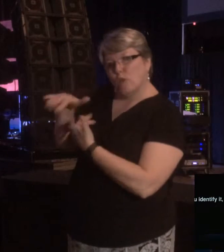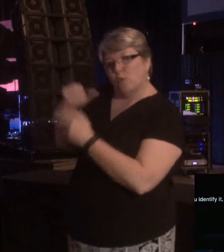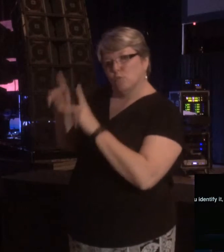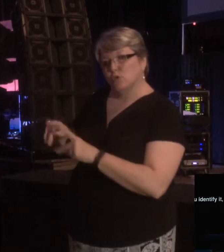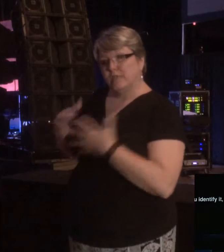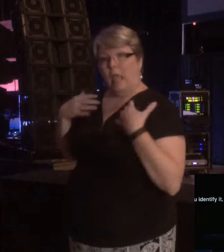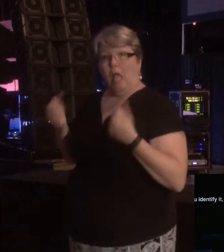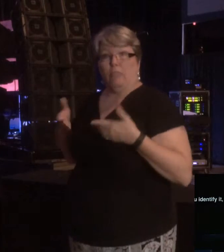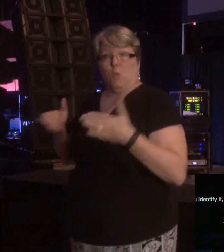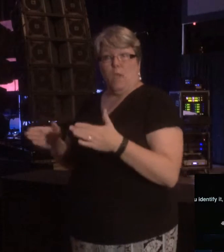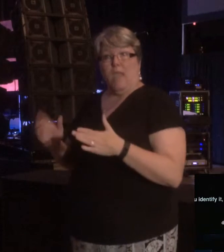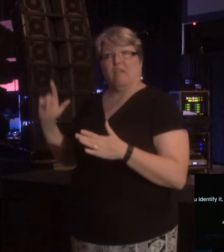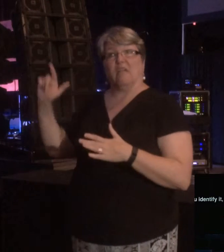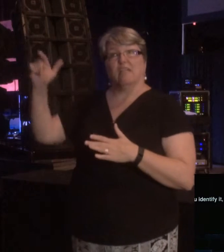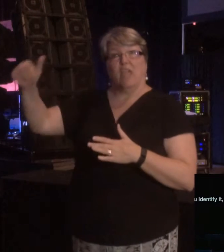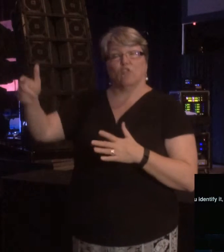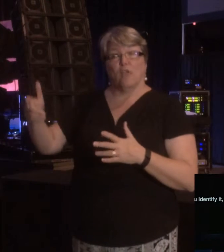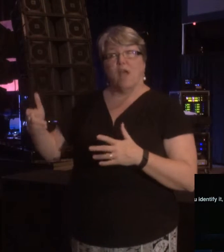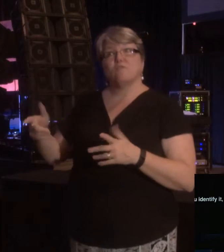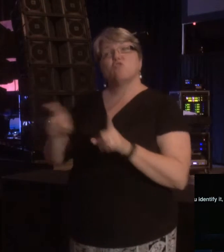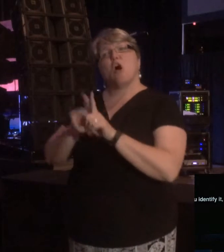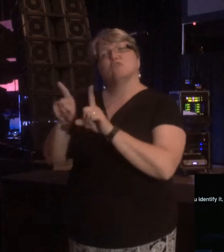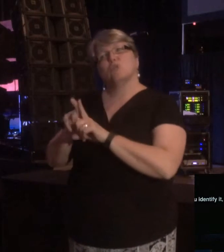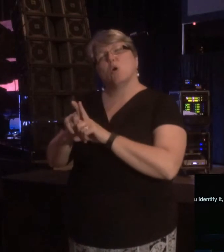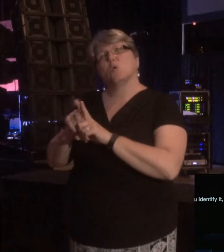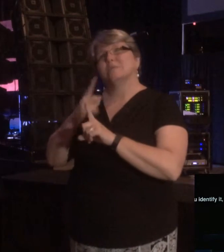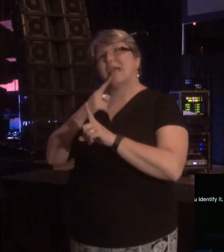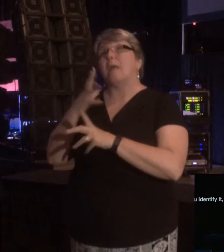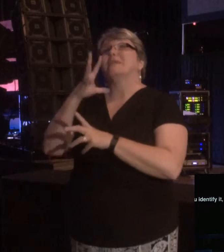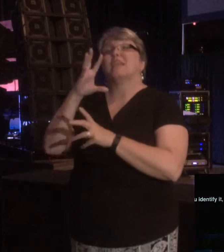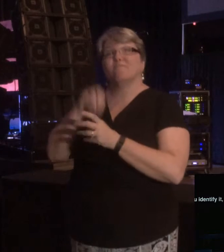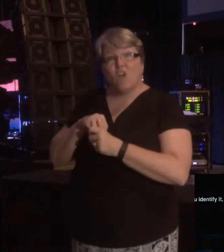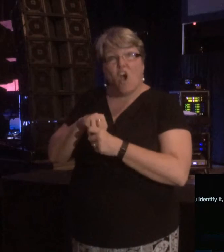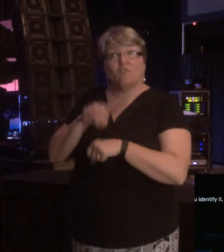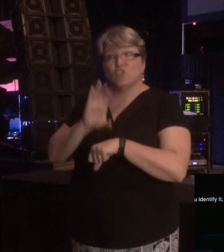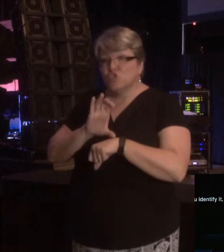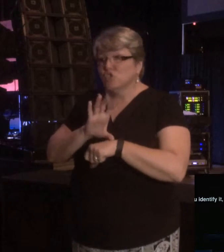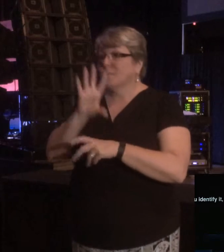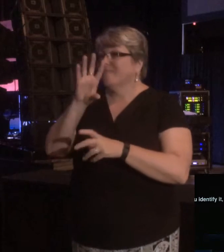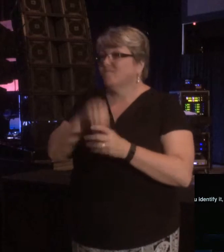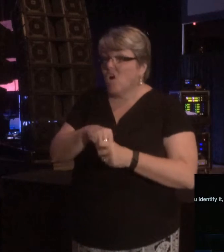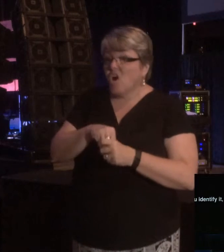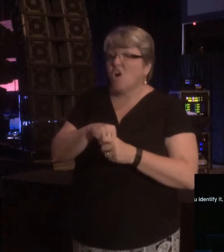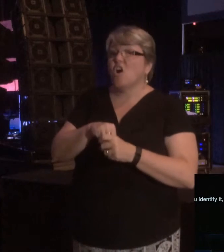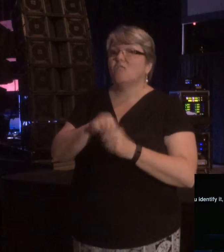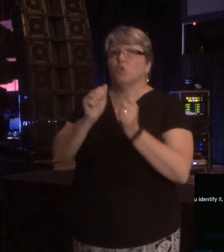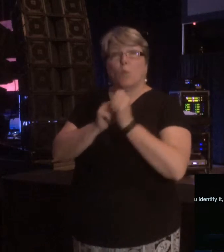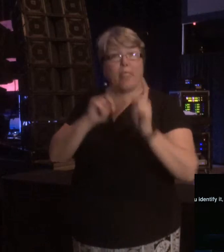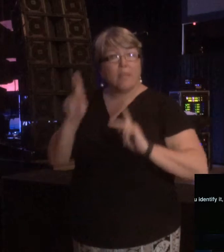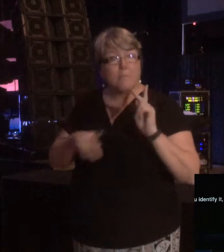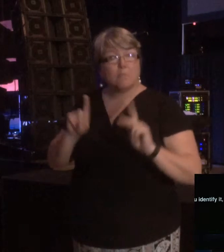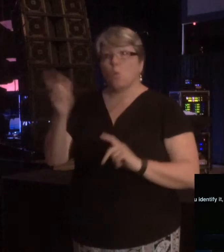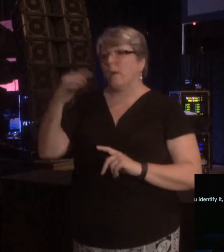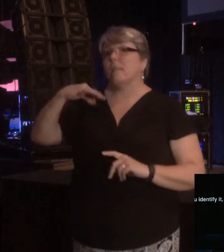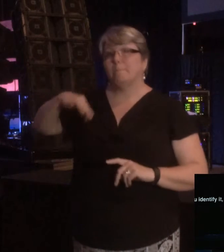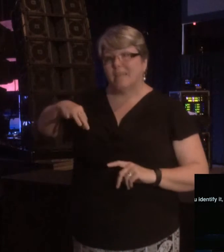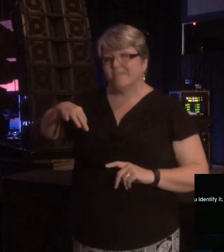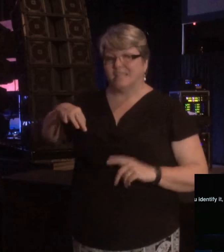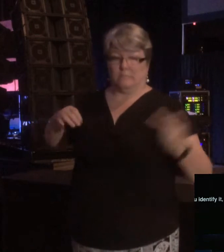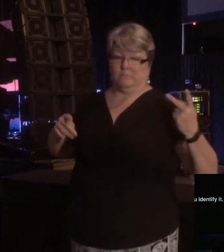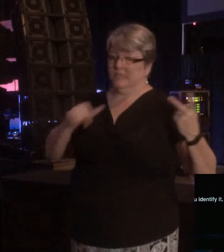circumstances. Ever. Well, that's kind of inconvenient because you have a bigger TV. I don't care. It's not worth sitting over. It's over. And you have to